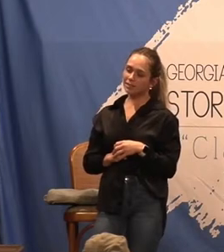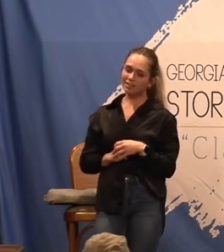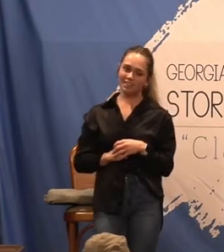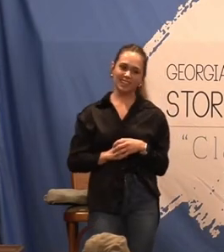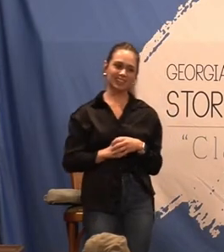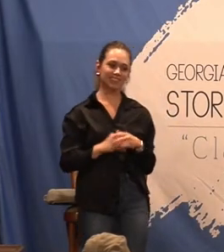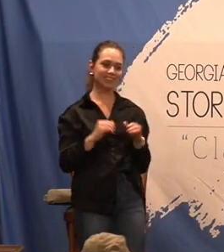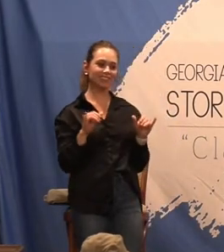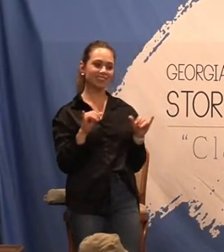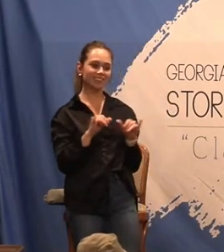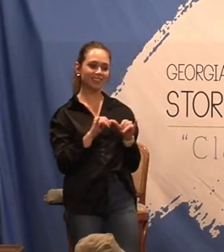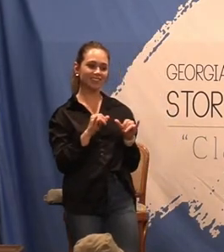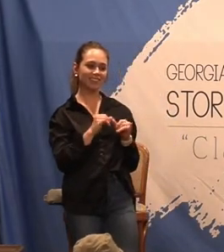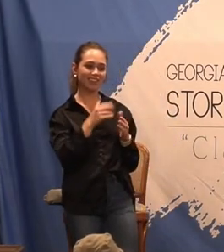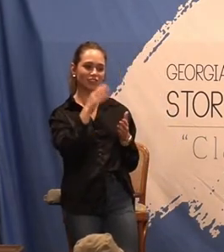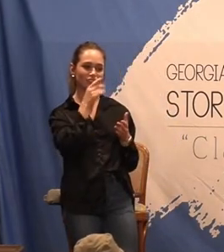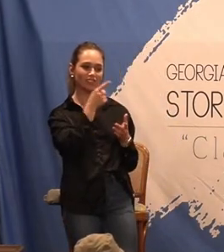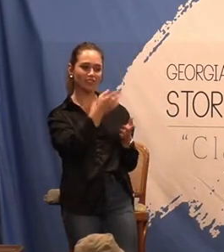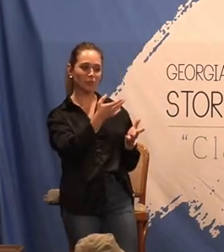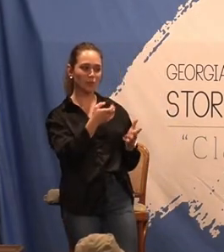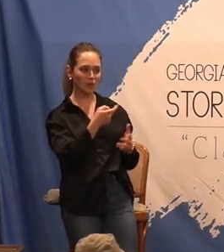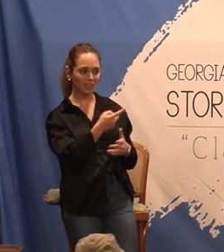And what size would you like, ma'am?